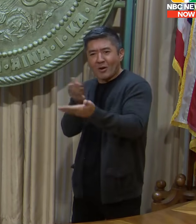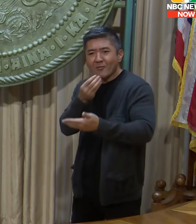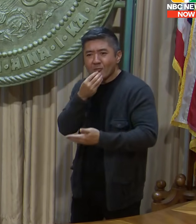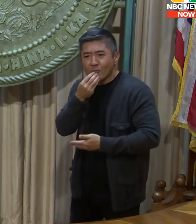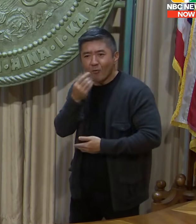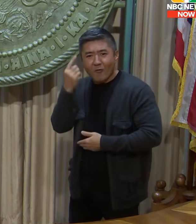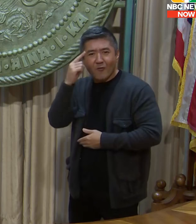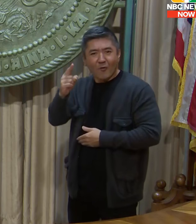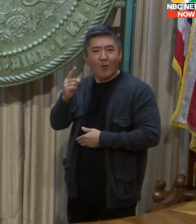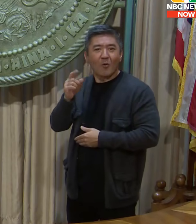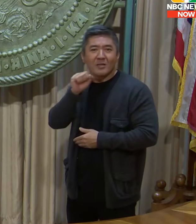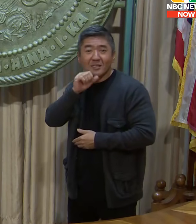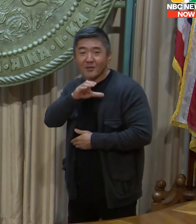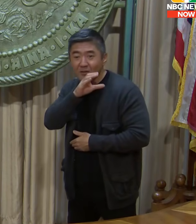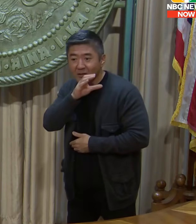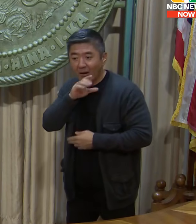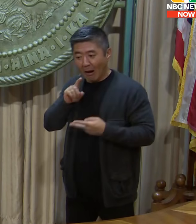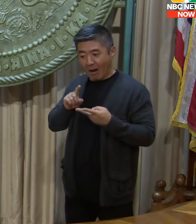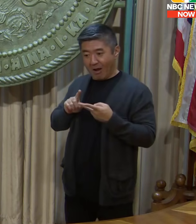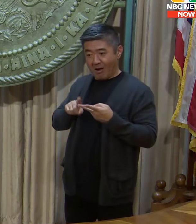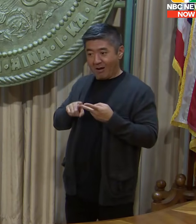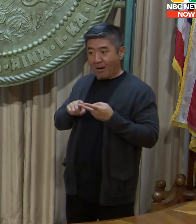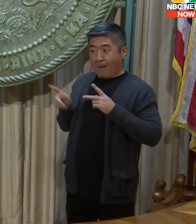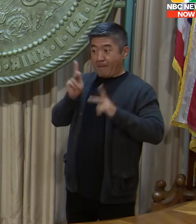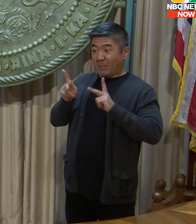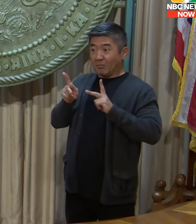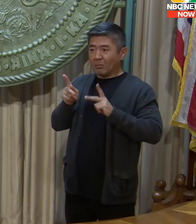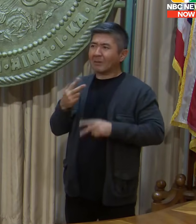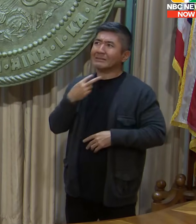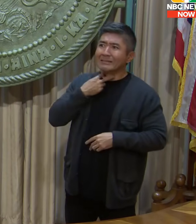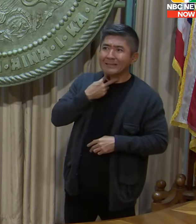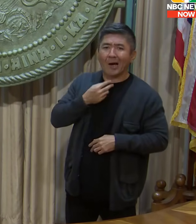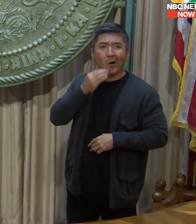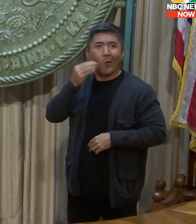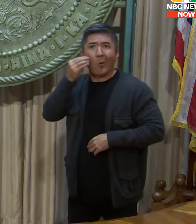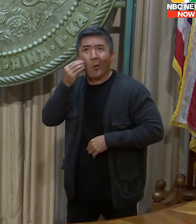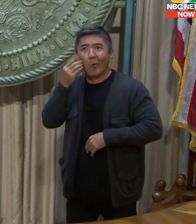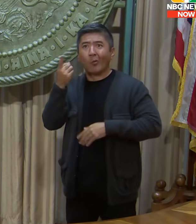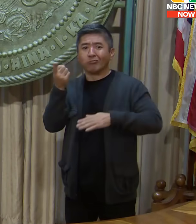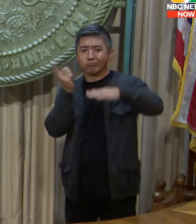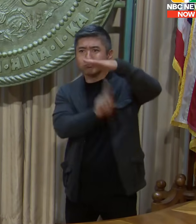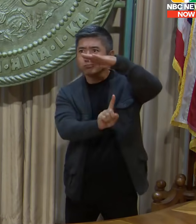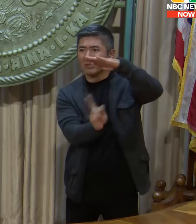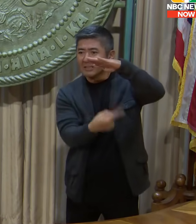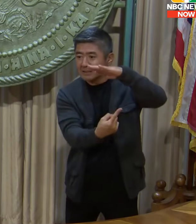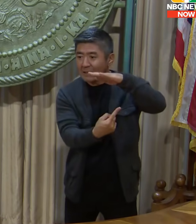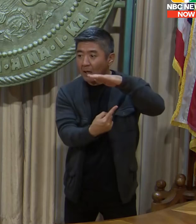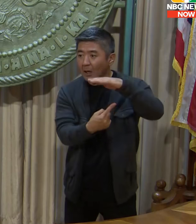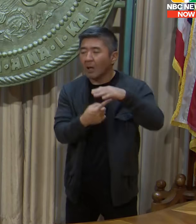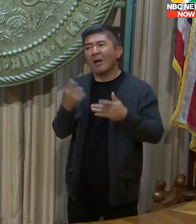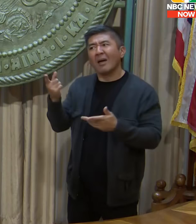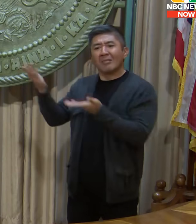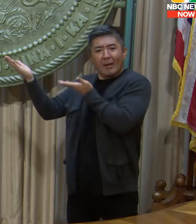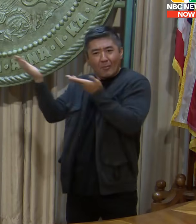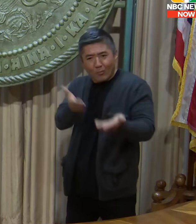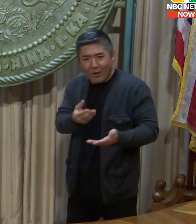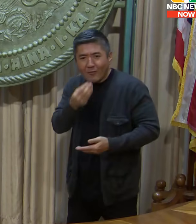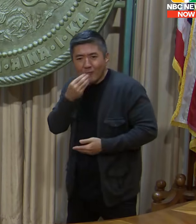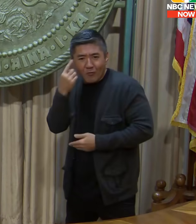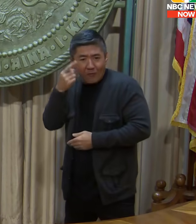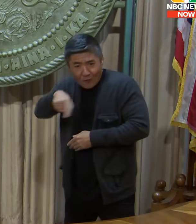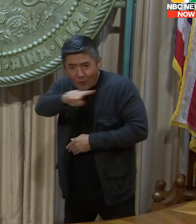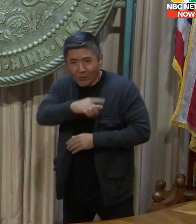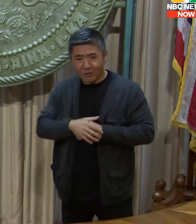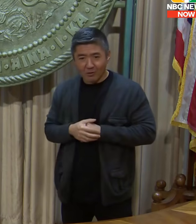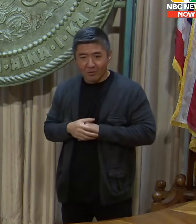also pick up groceries or supplies for those people in quarantine, so they don't have to break this order. So they can order their